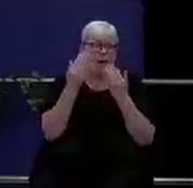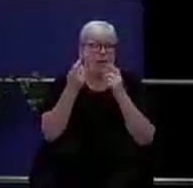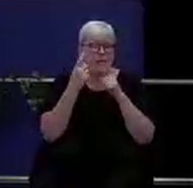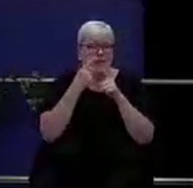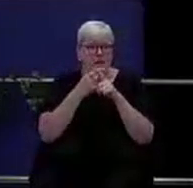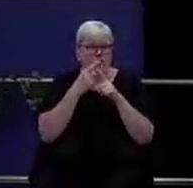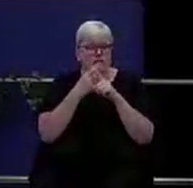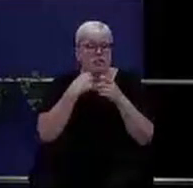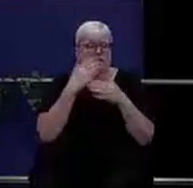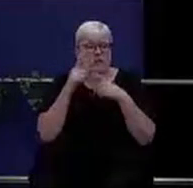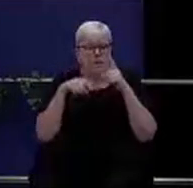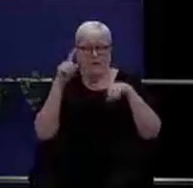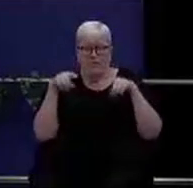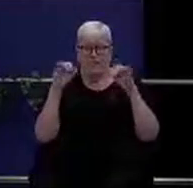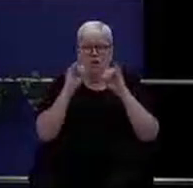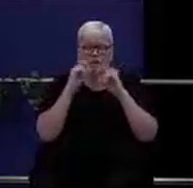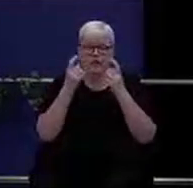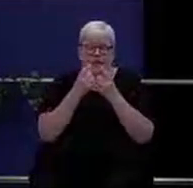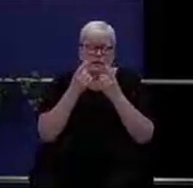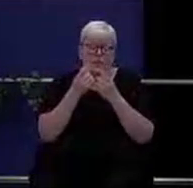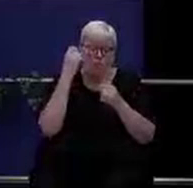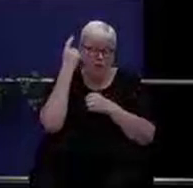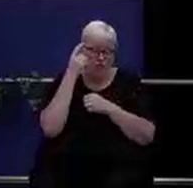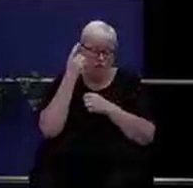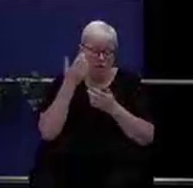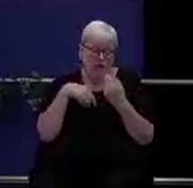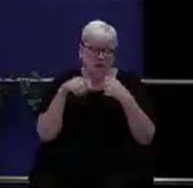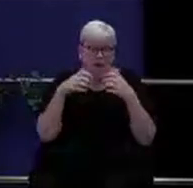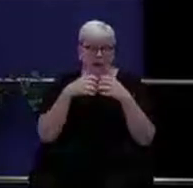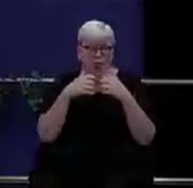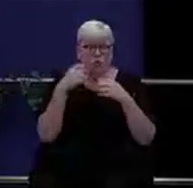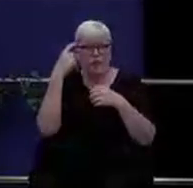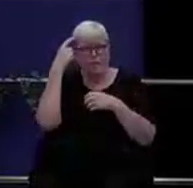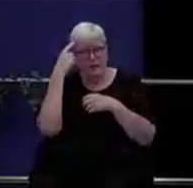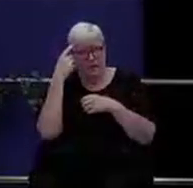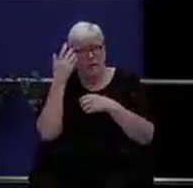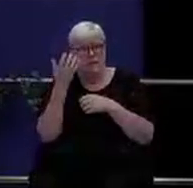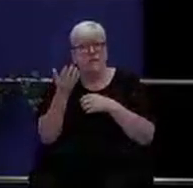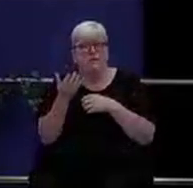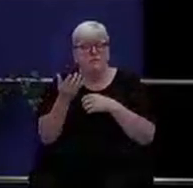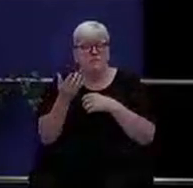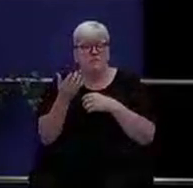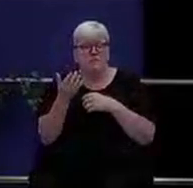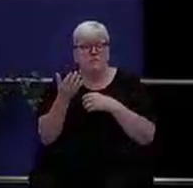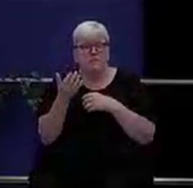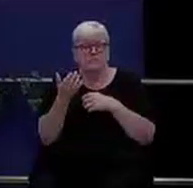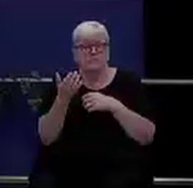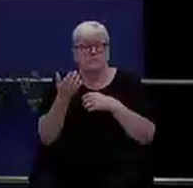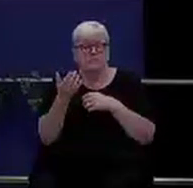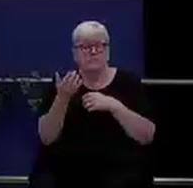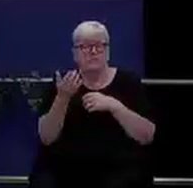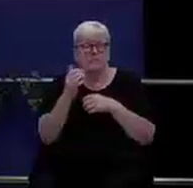all sorts of horrible things, I'm sort of wondering how you think, you know, either in a